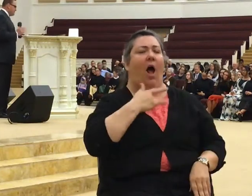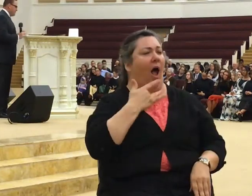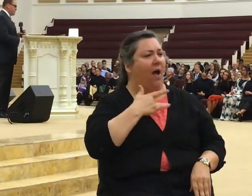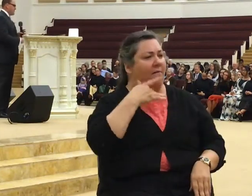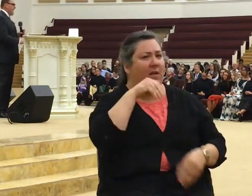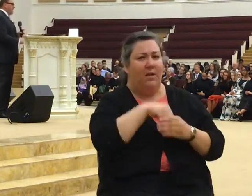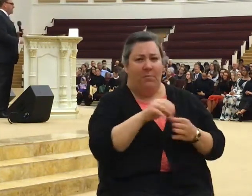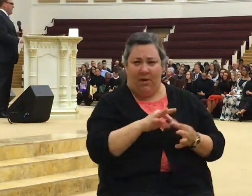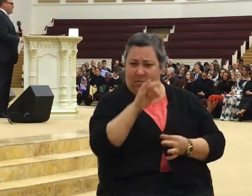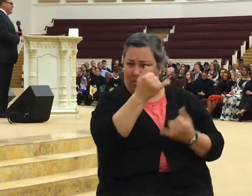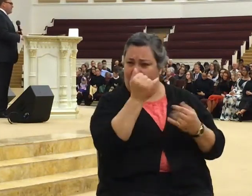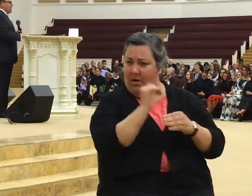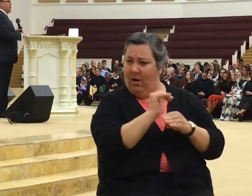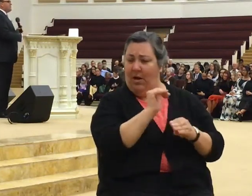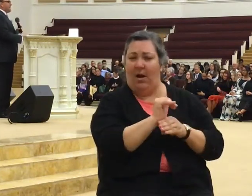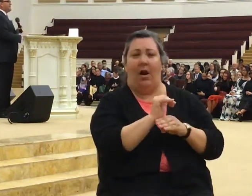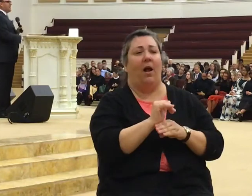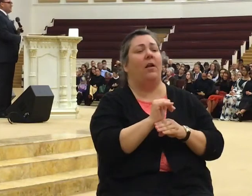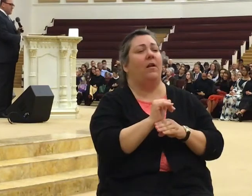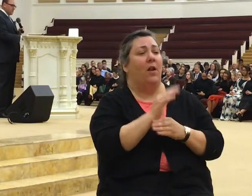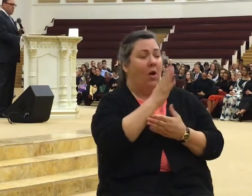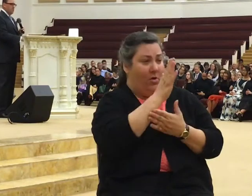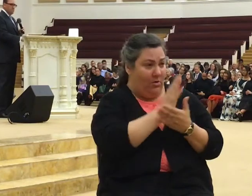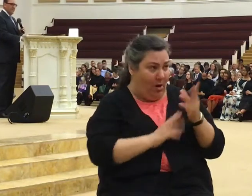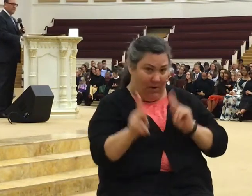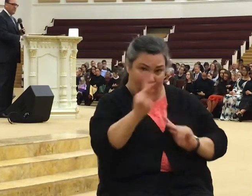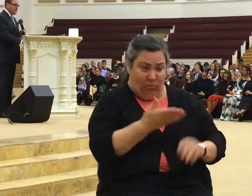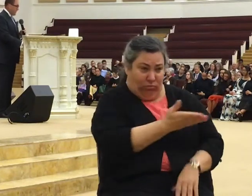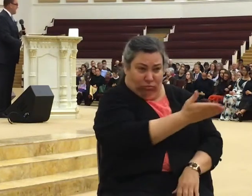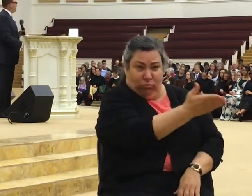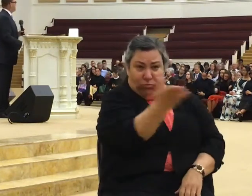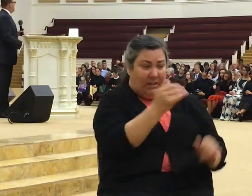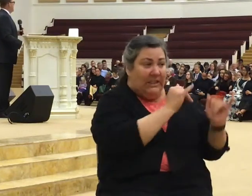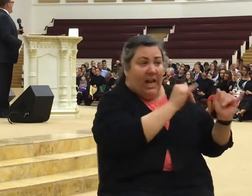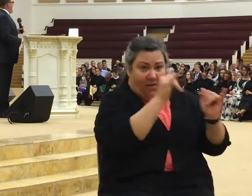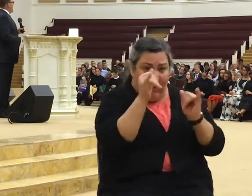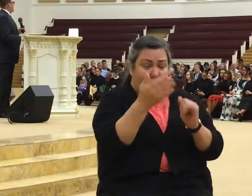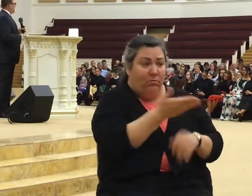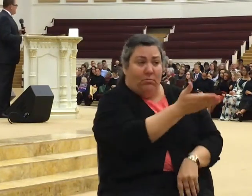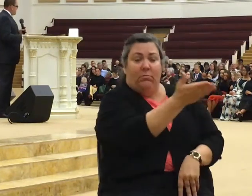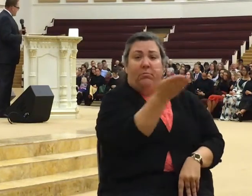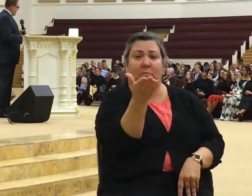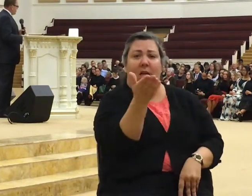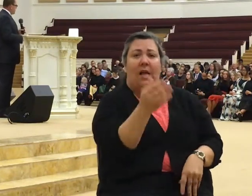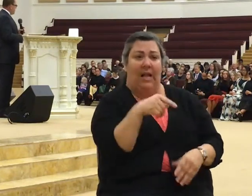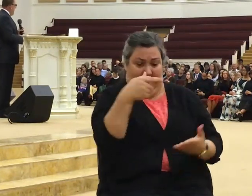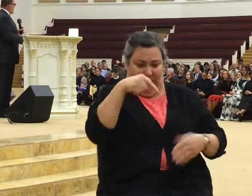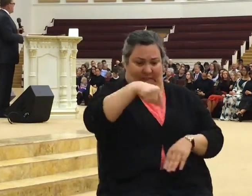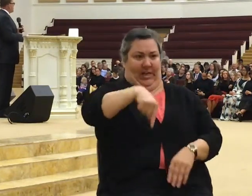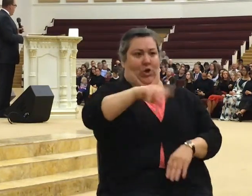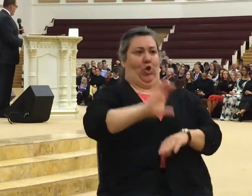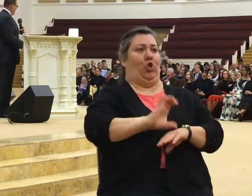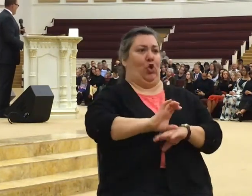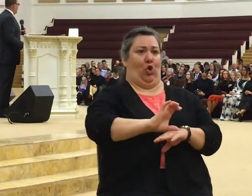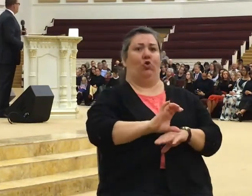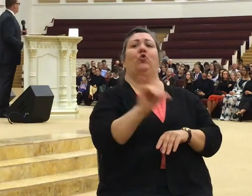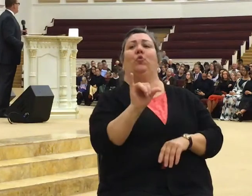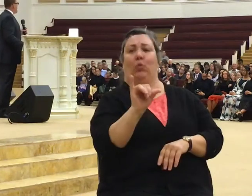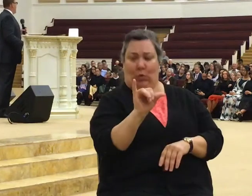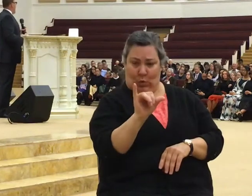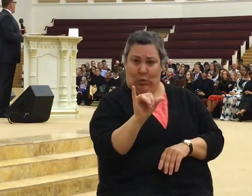my spirit tonight that there are people in this room individually and this church body